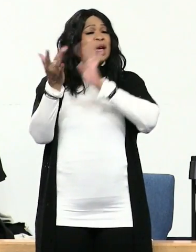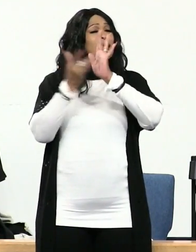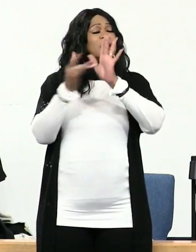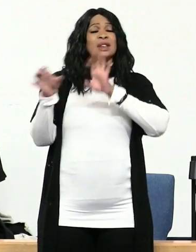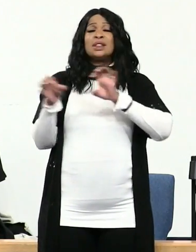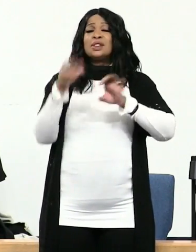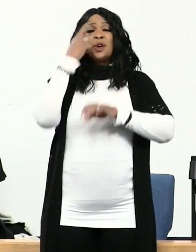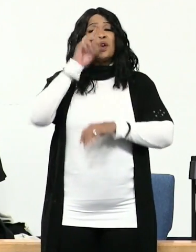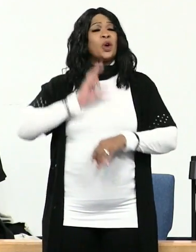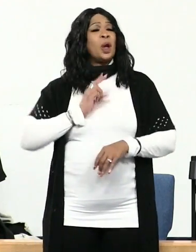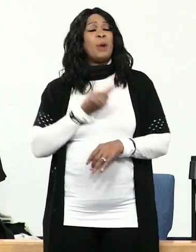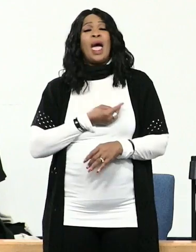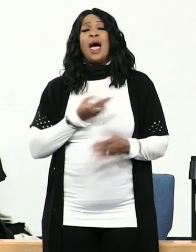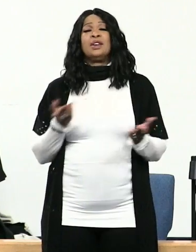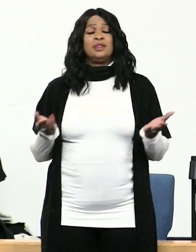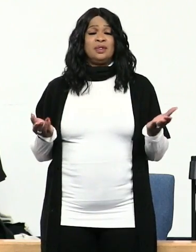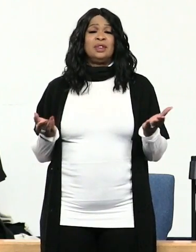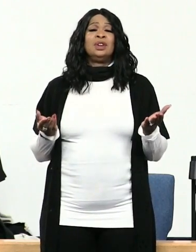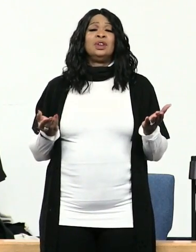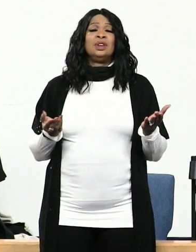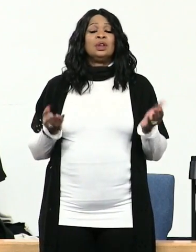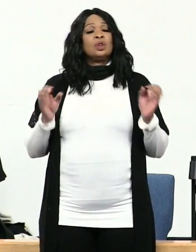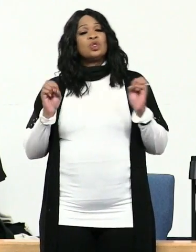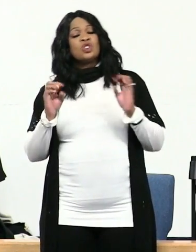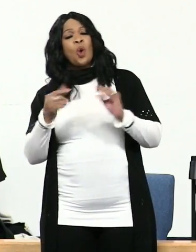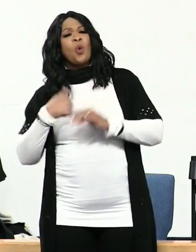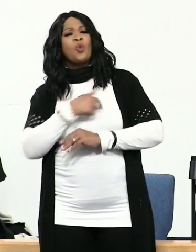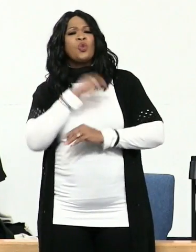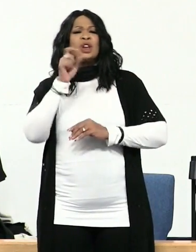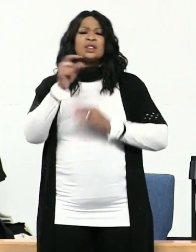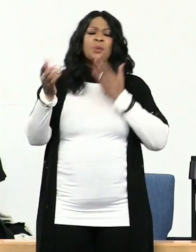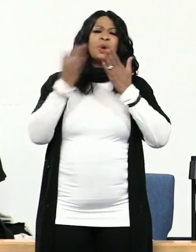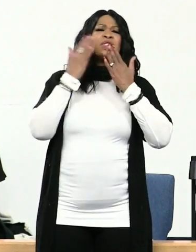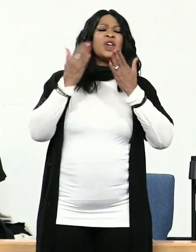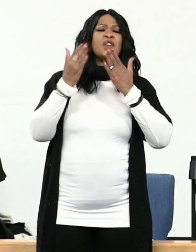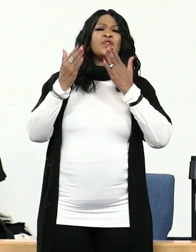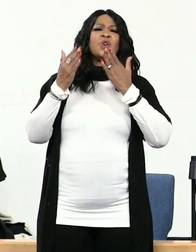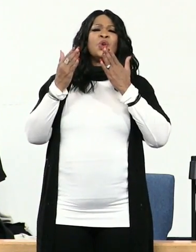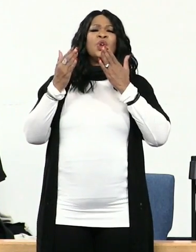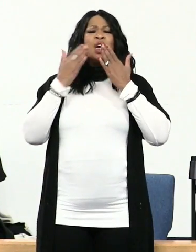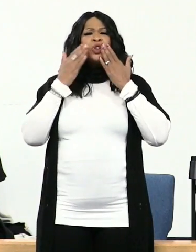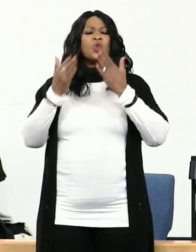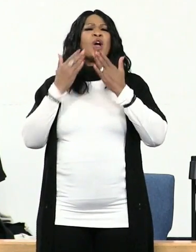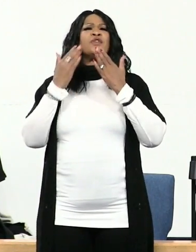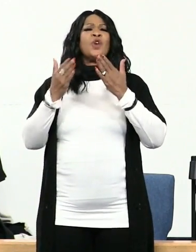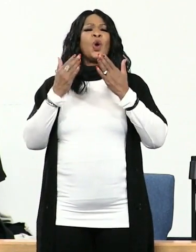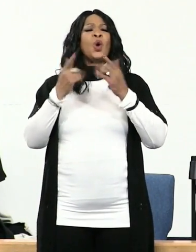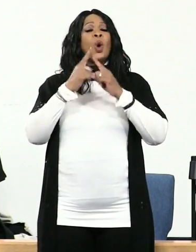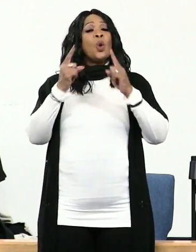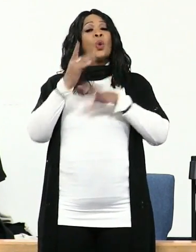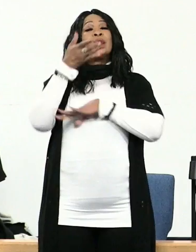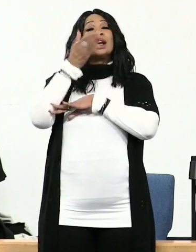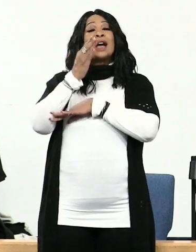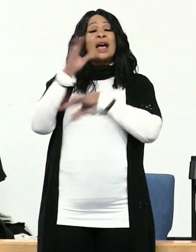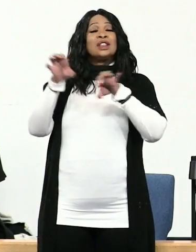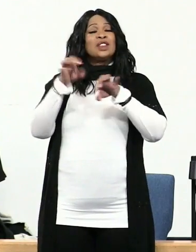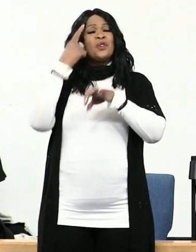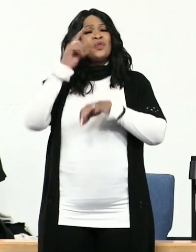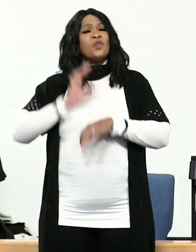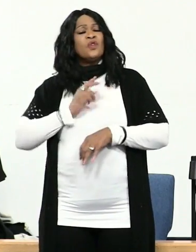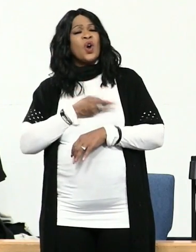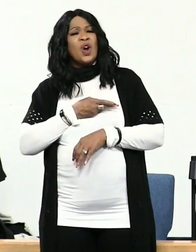our behalf. Where we should be thankful and grateful for what God has done for us. He